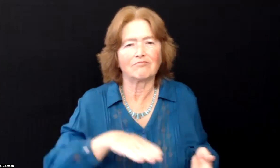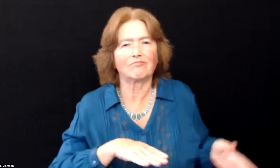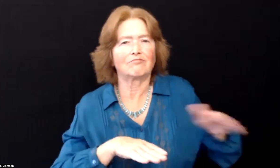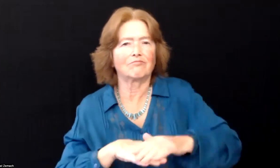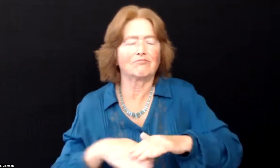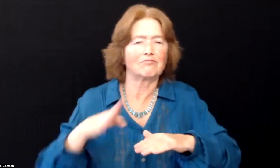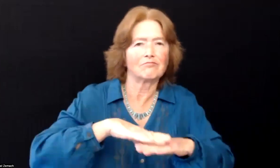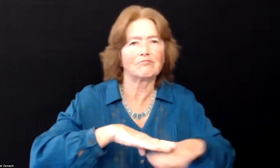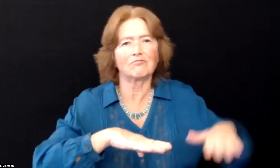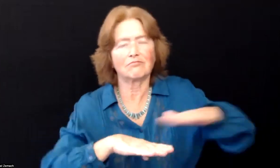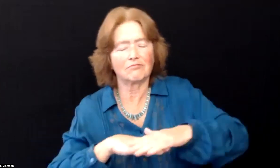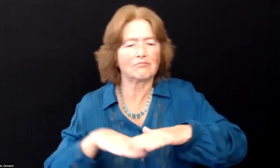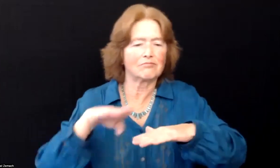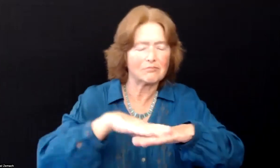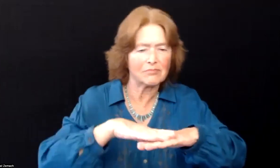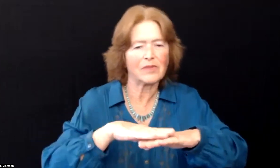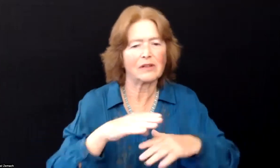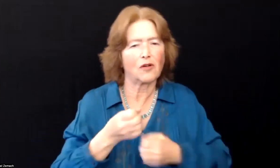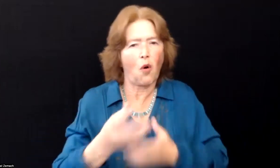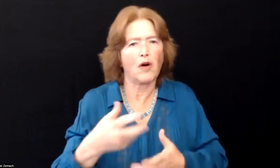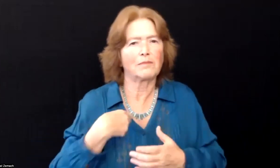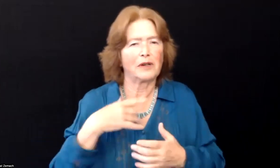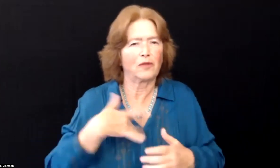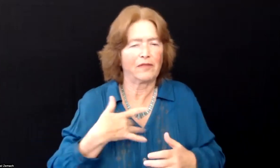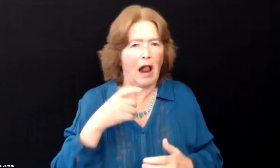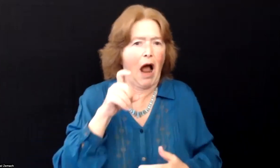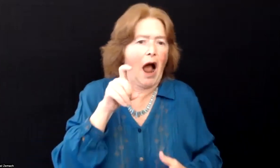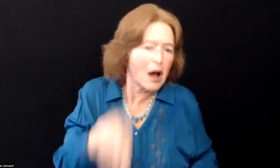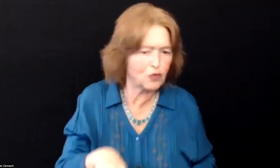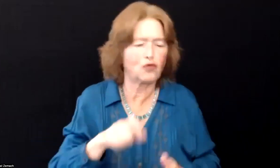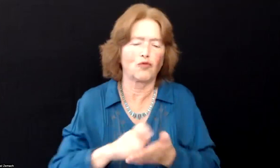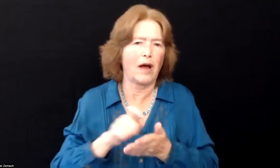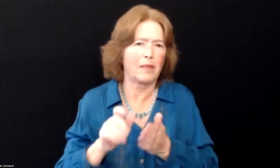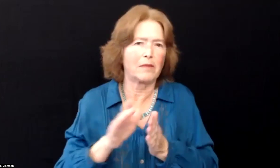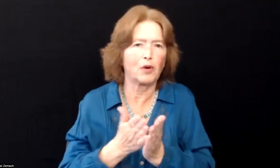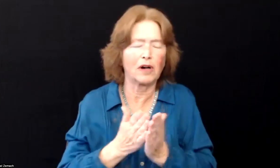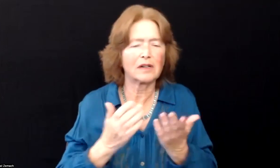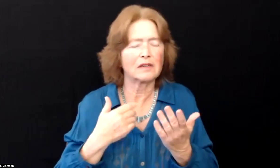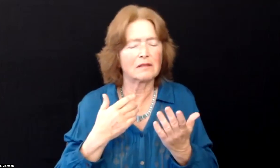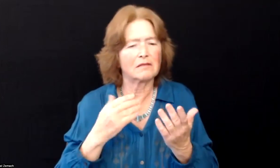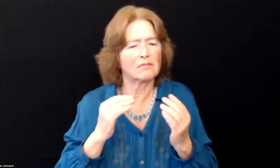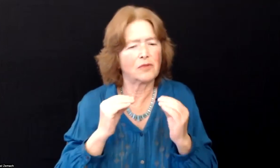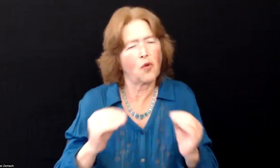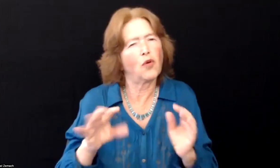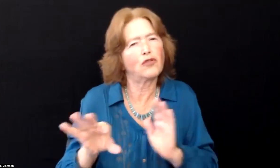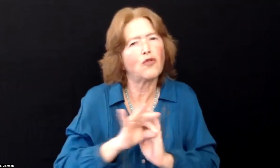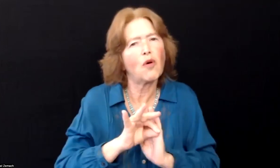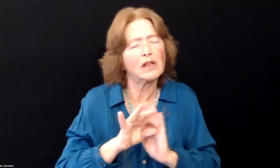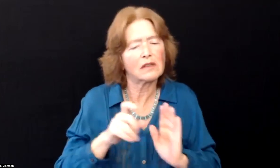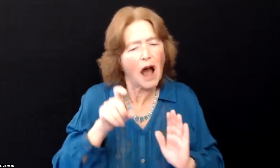It's really, it's kind of an onion. There's so many overlapping reasons, and it got